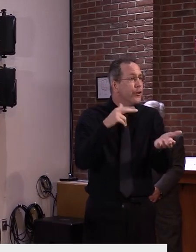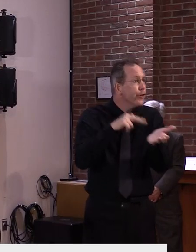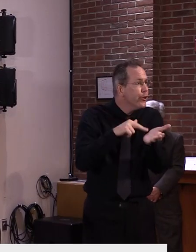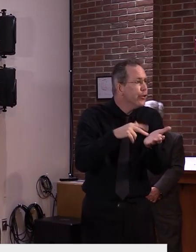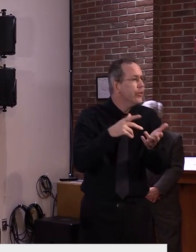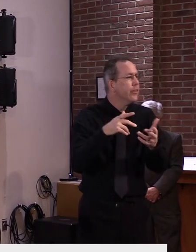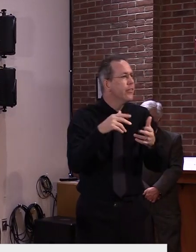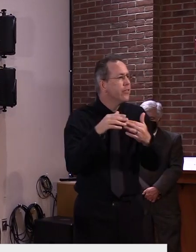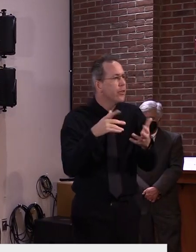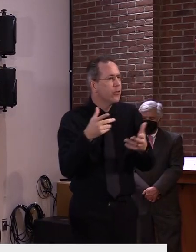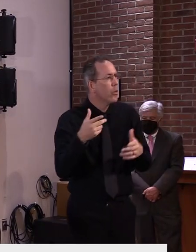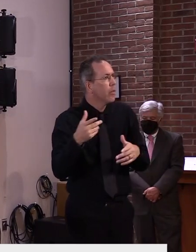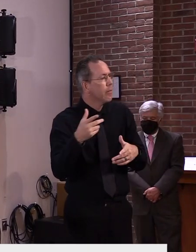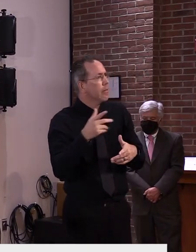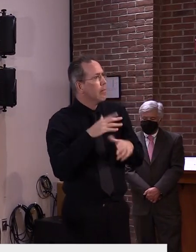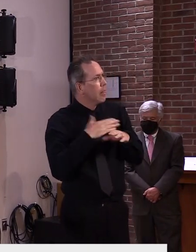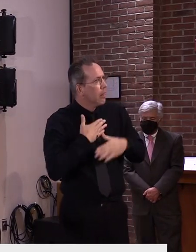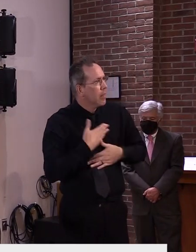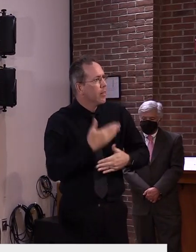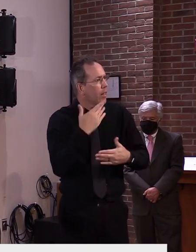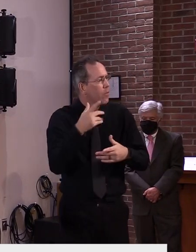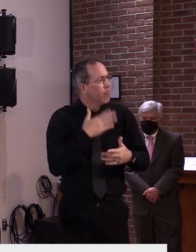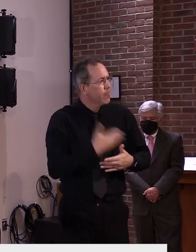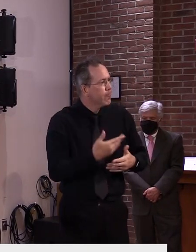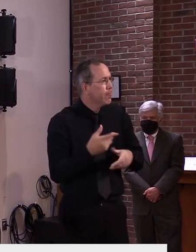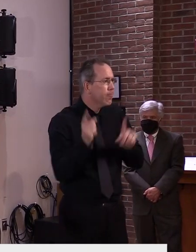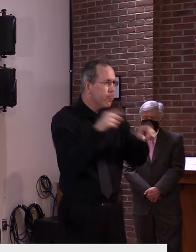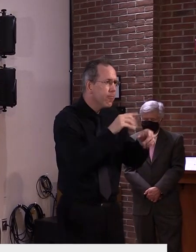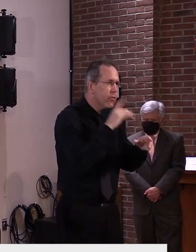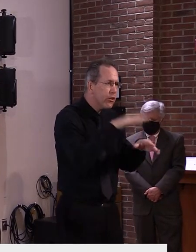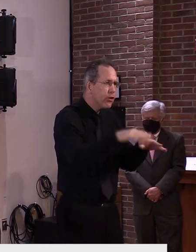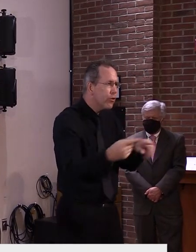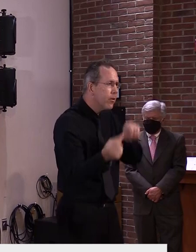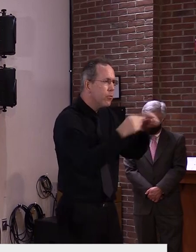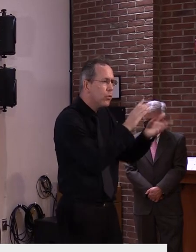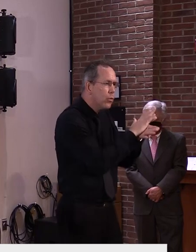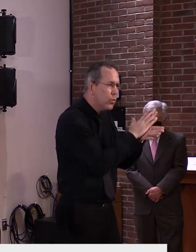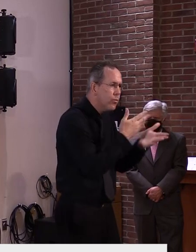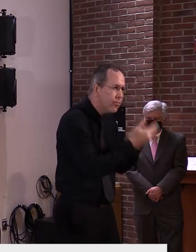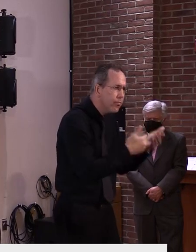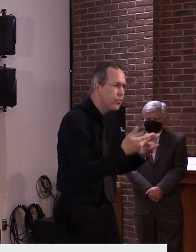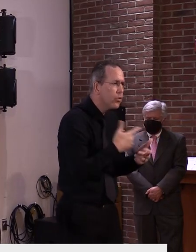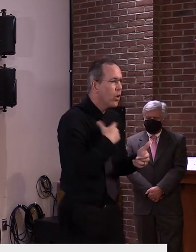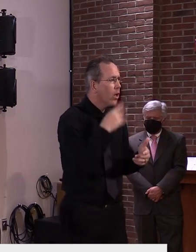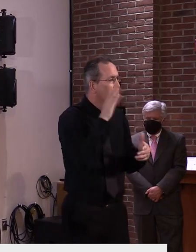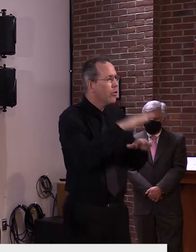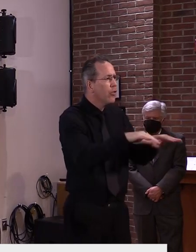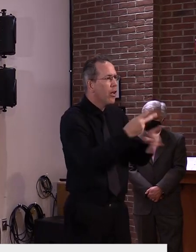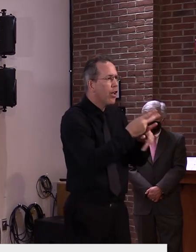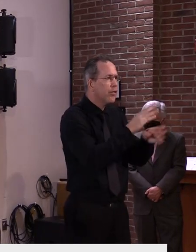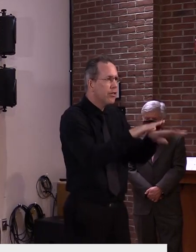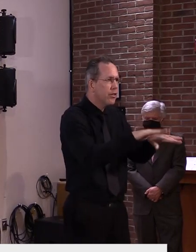their duties. And we've expanded them since. And this is not